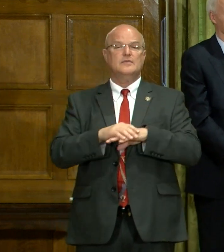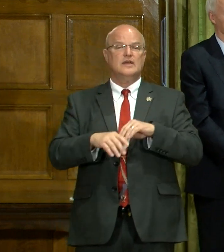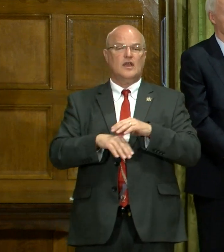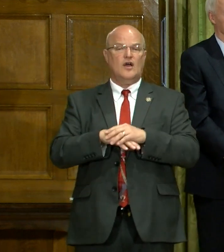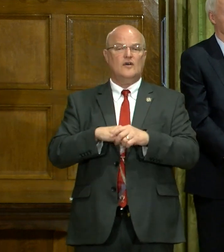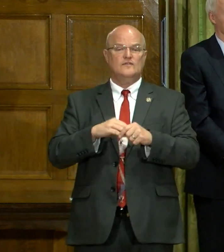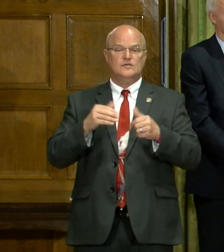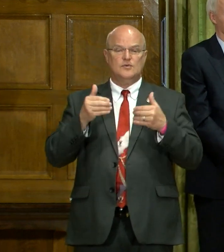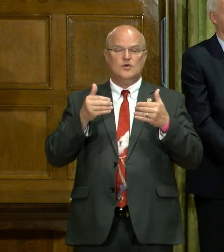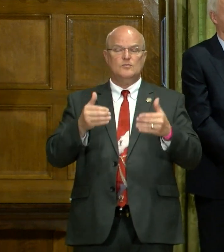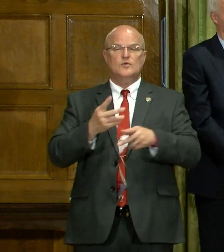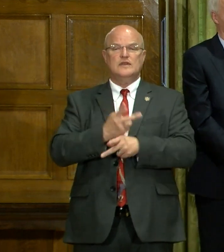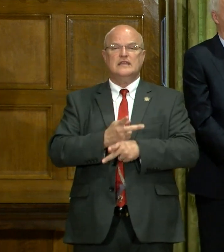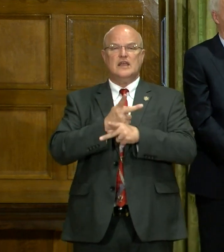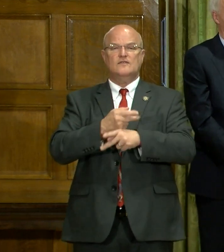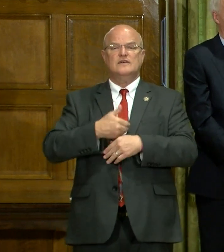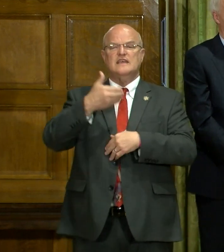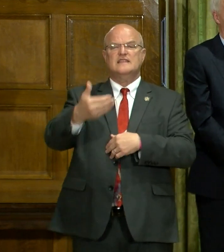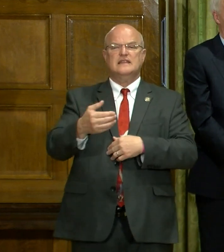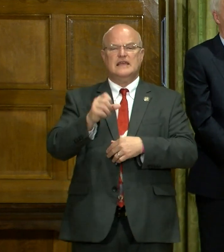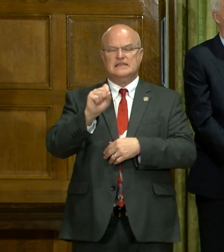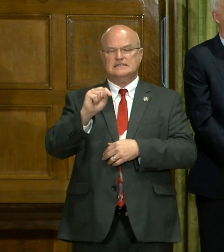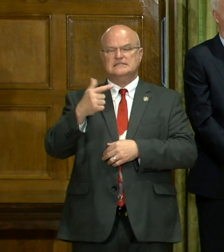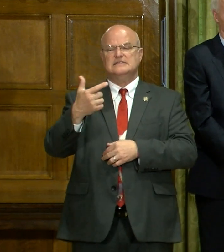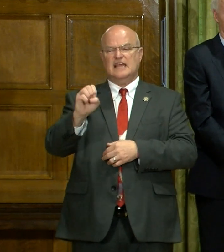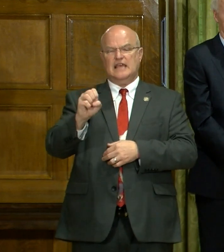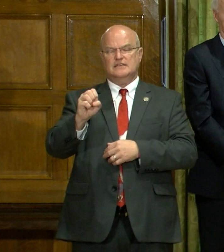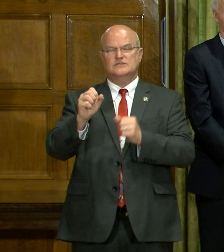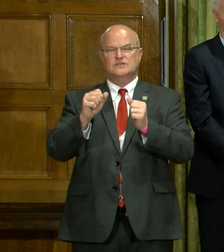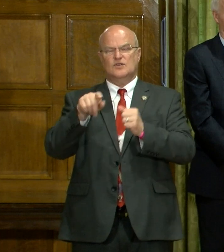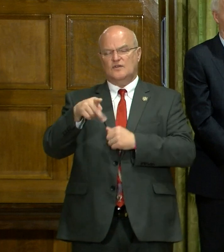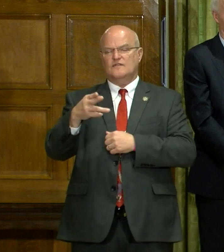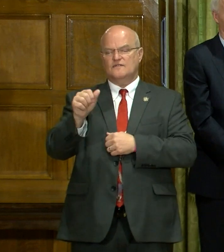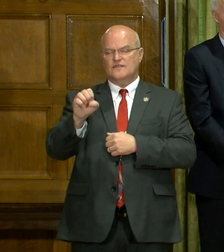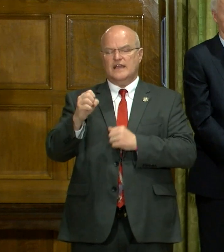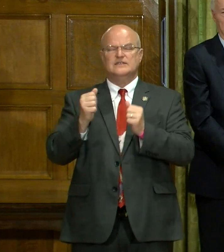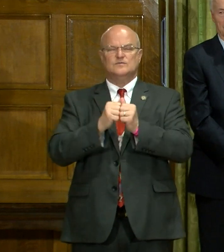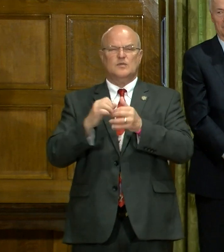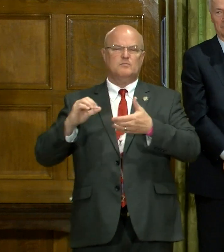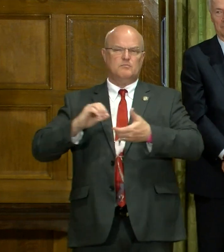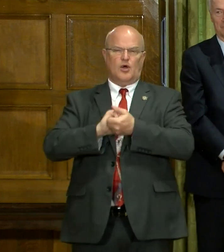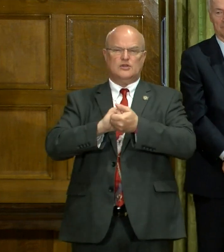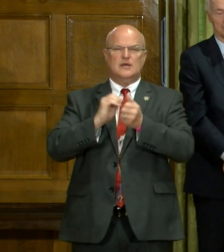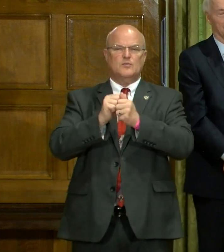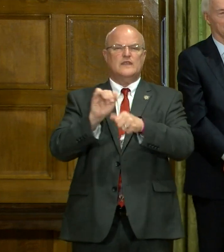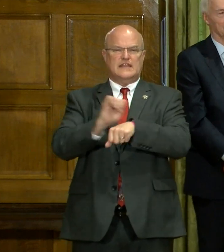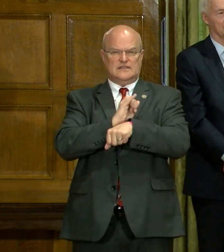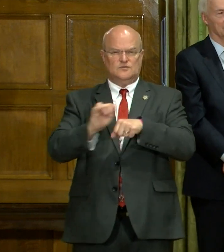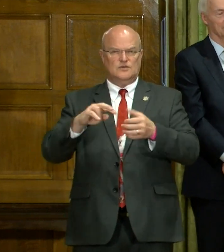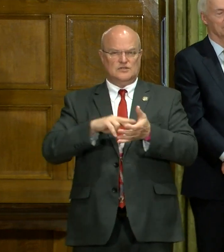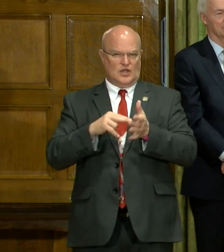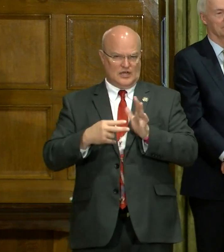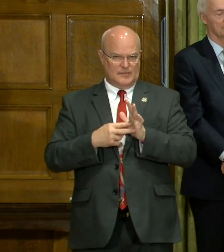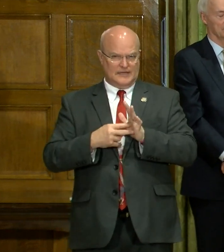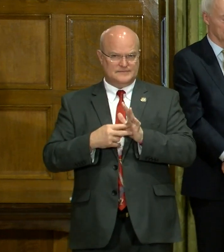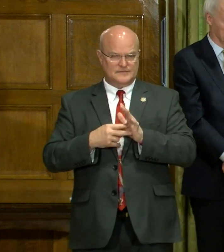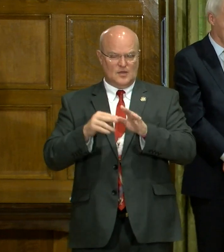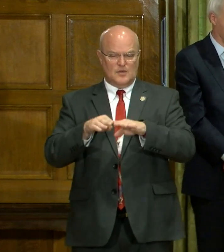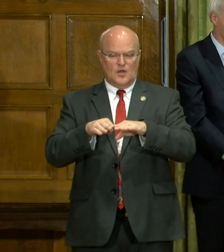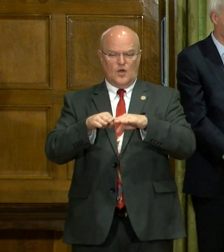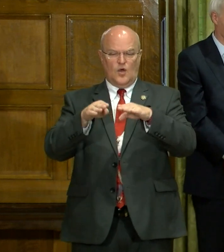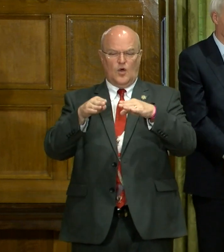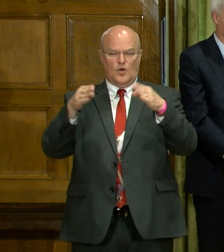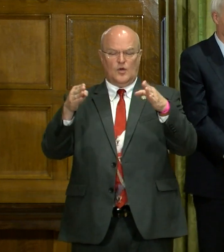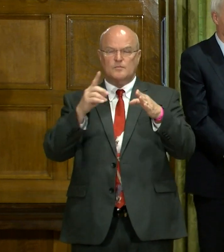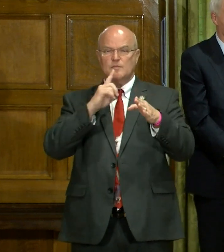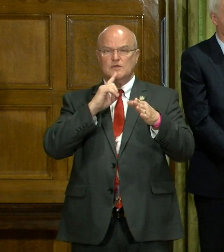comfortable moving cautiously into the next stage with partnership with the industries that we're talking about reopening to